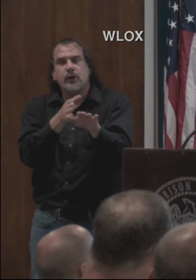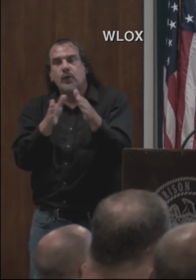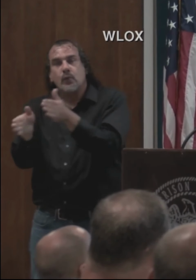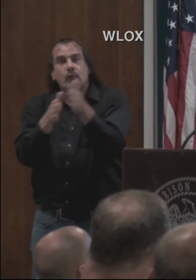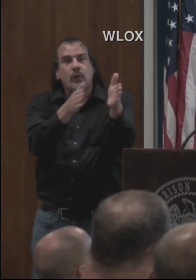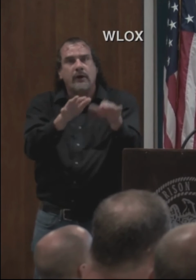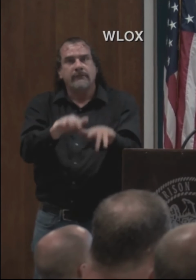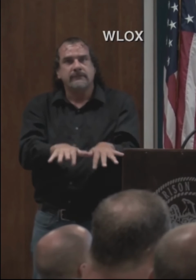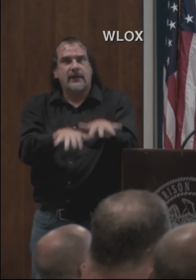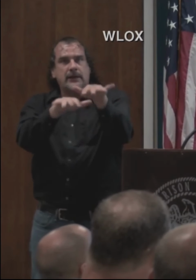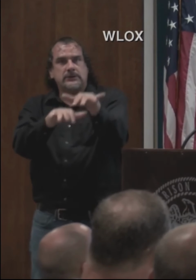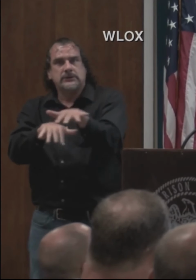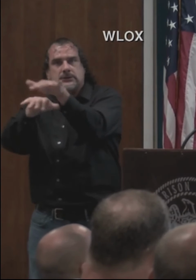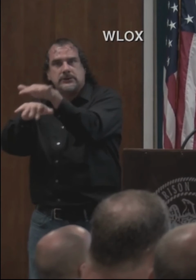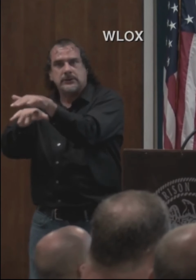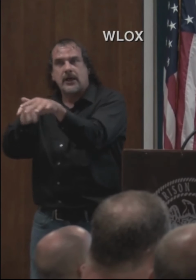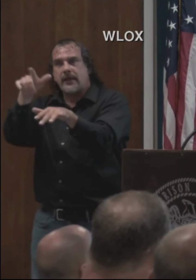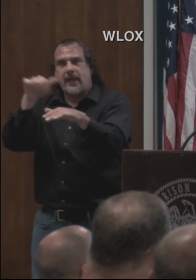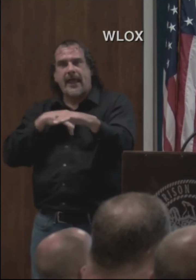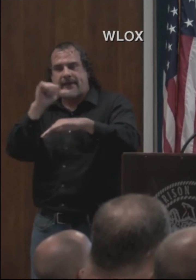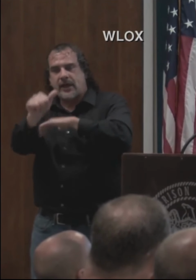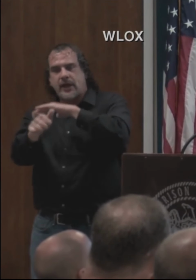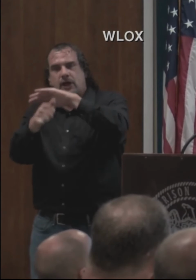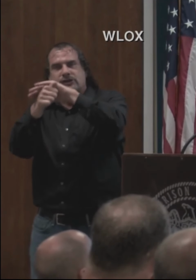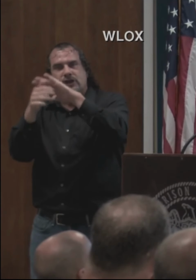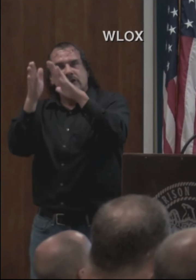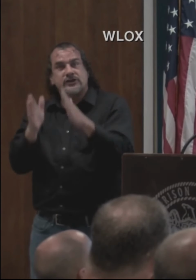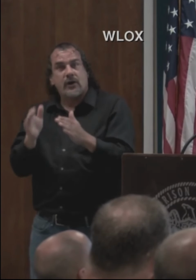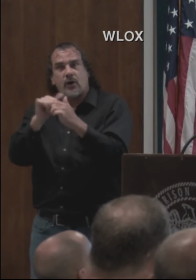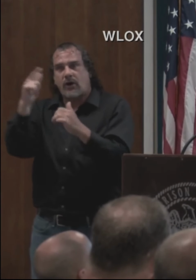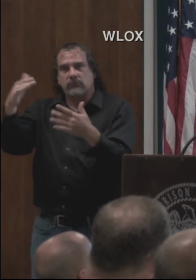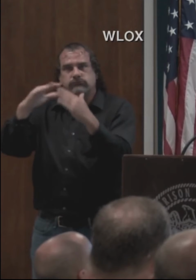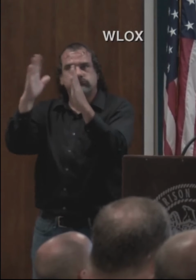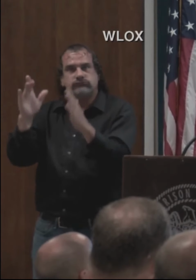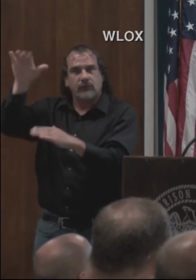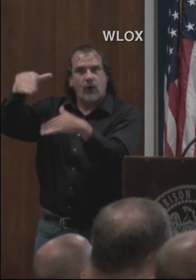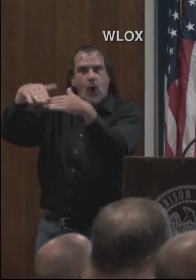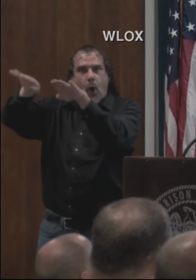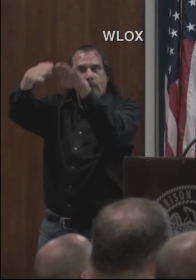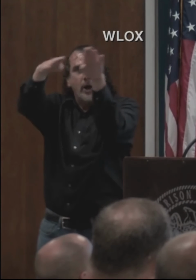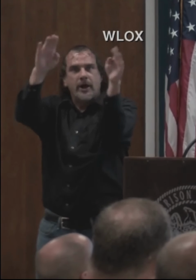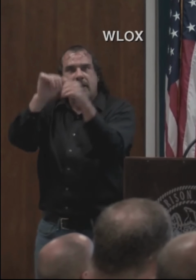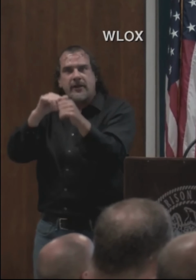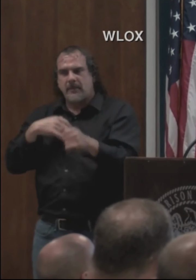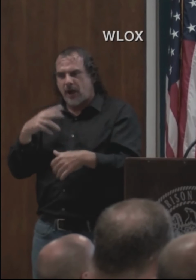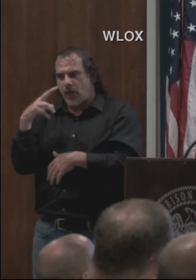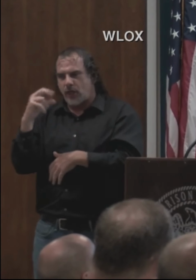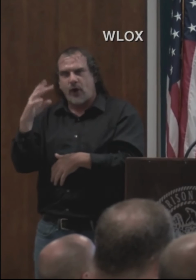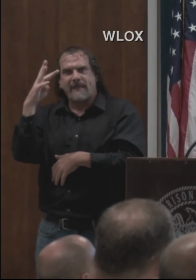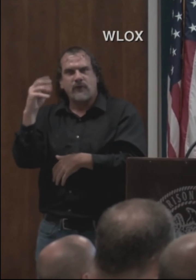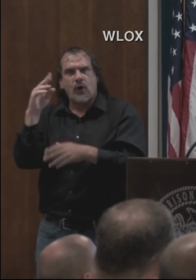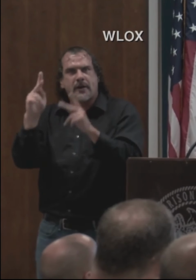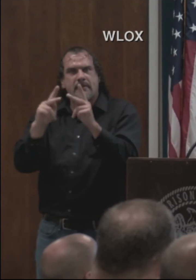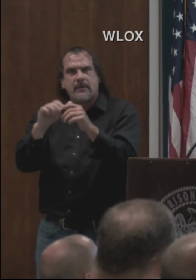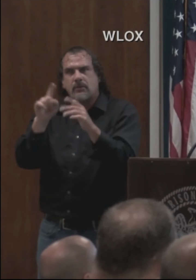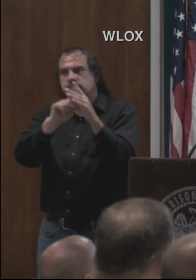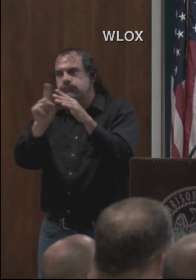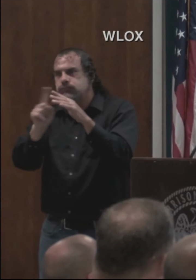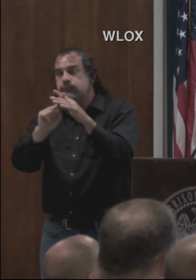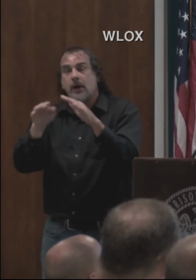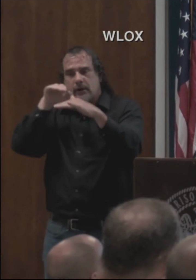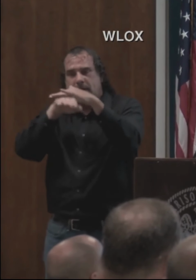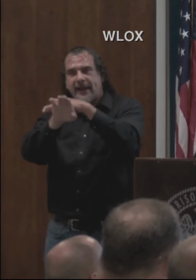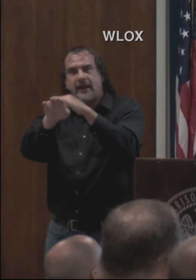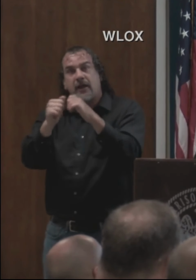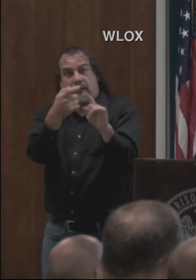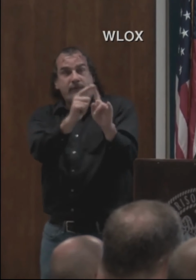flooded. Shelters are open there. As we left this morning, there were about 35 to 40 people entering those shelters, about half of those from Louisiana.